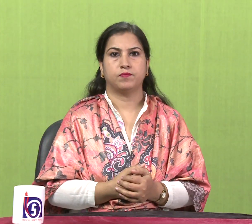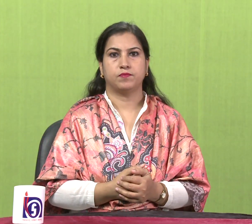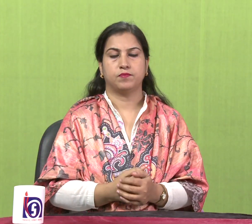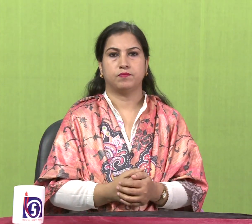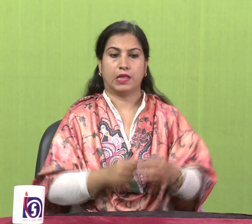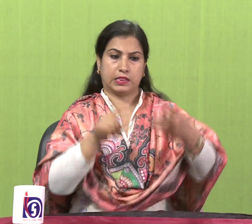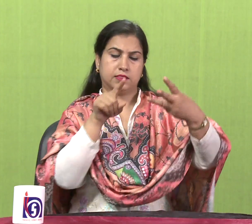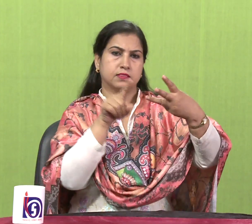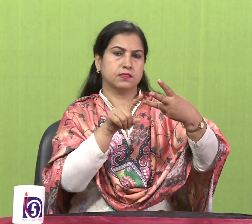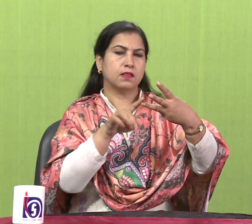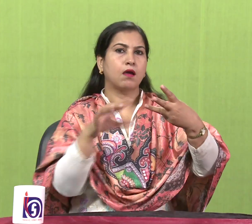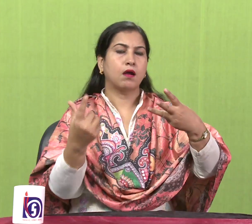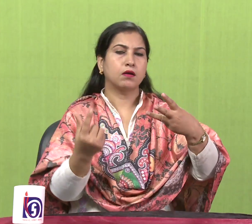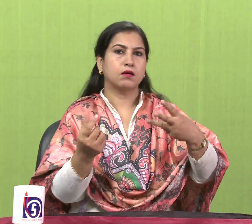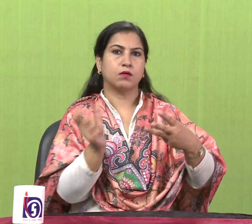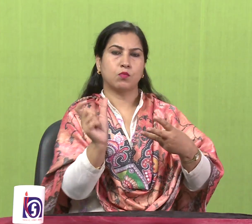Third is urbanization.